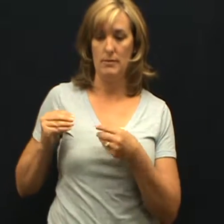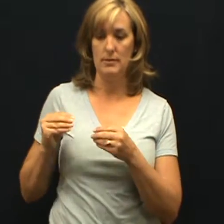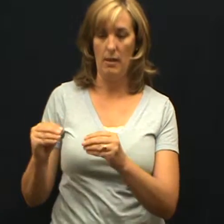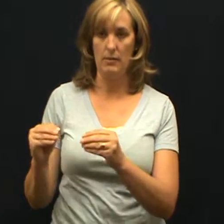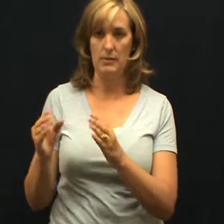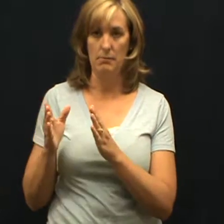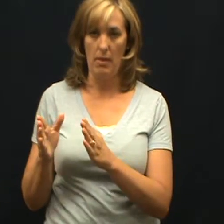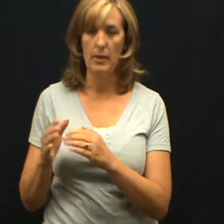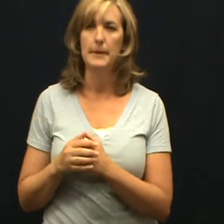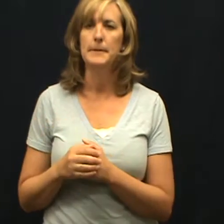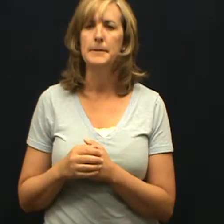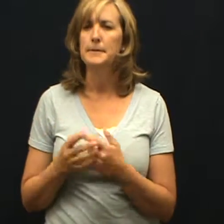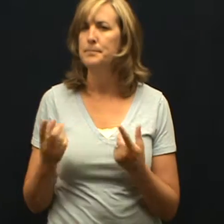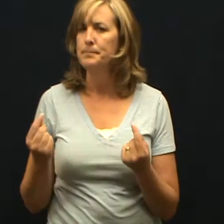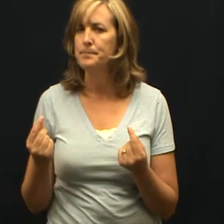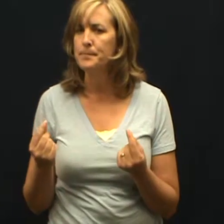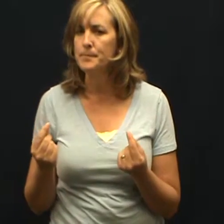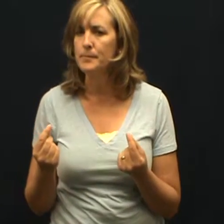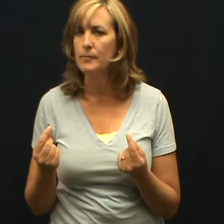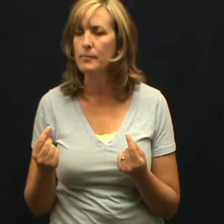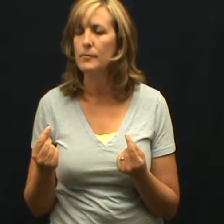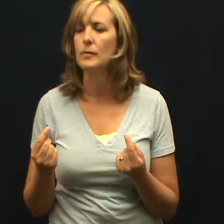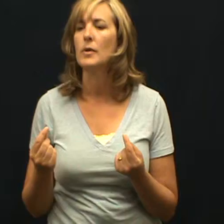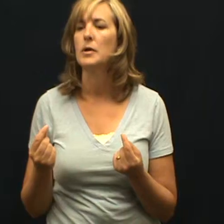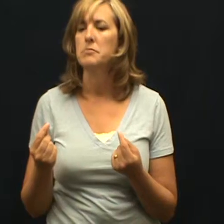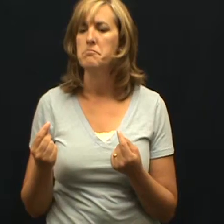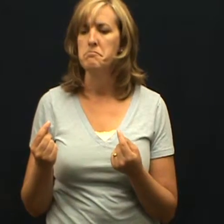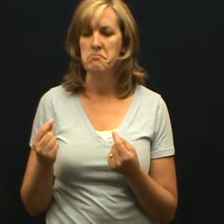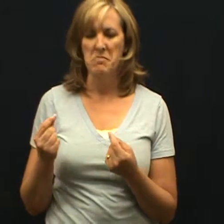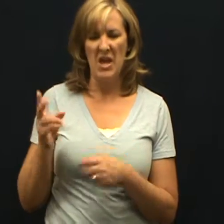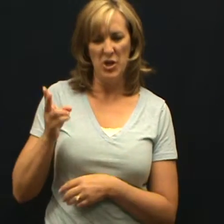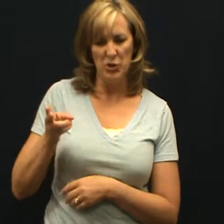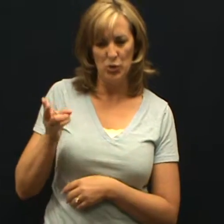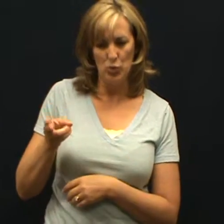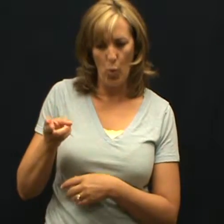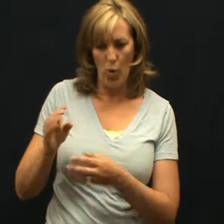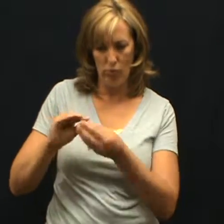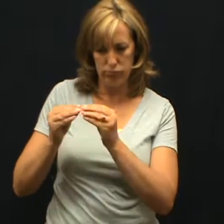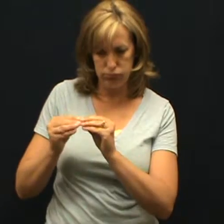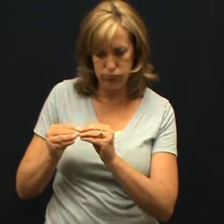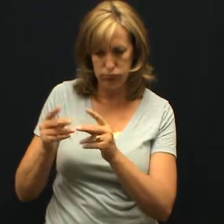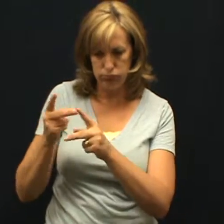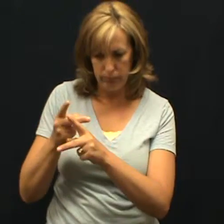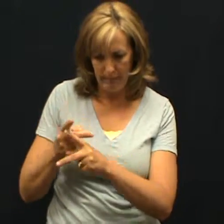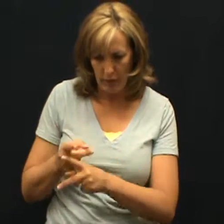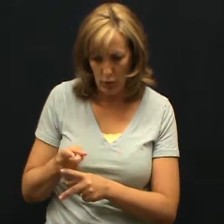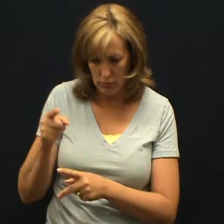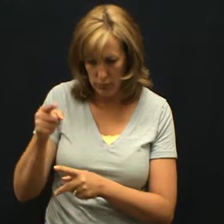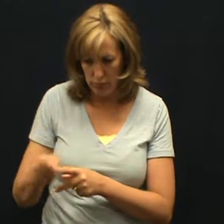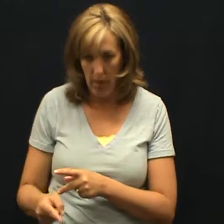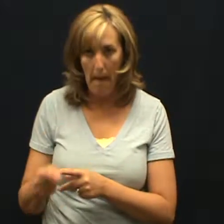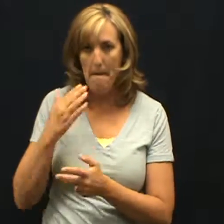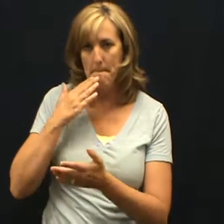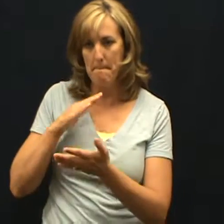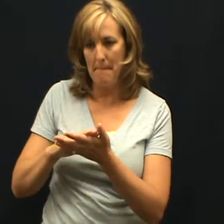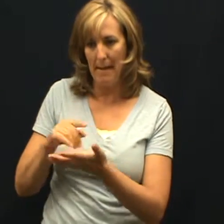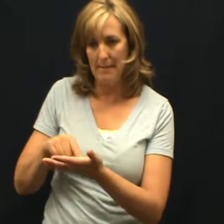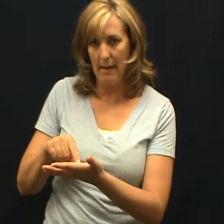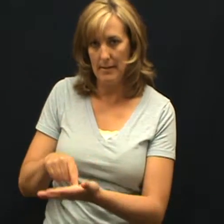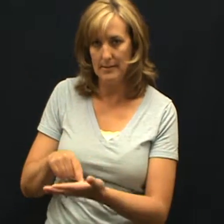our historical figures for bad debts as a percentage of our credit sales, and we just